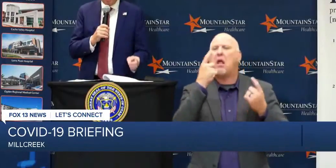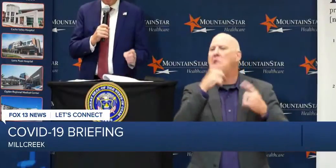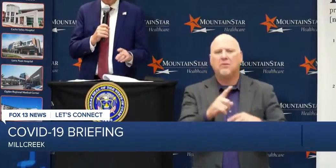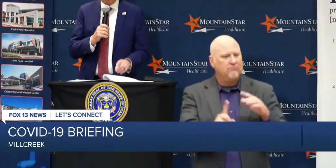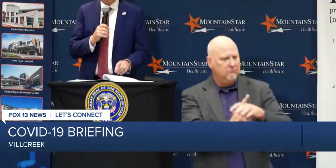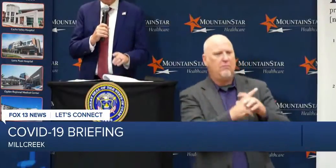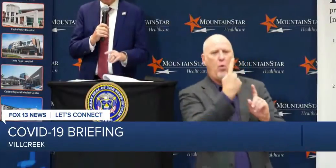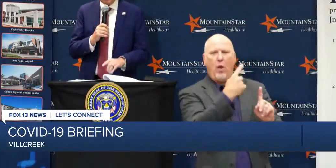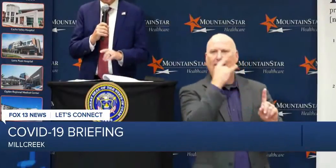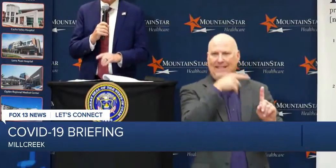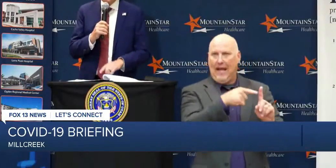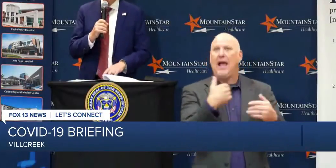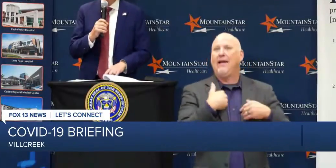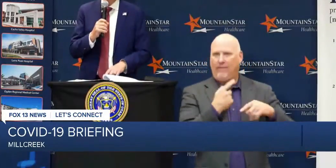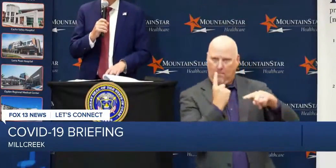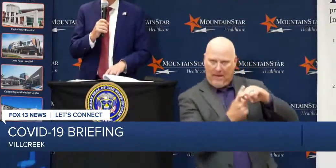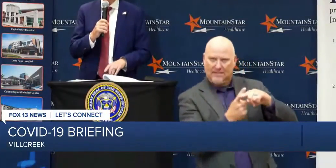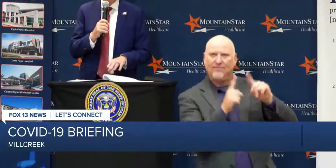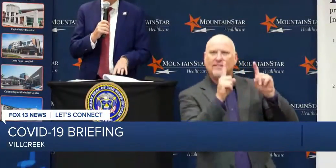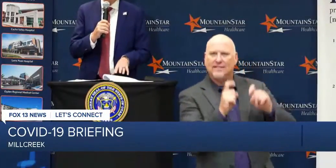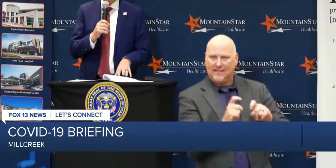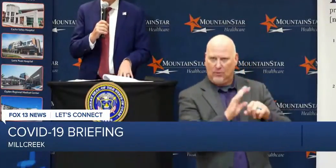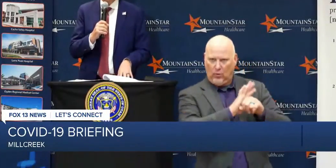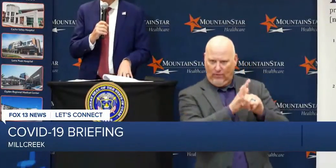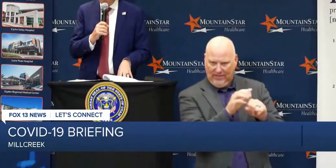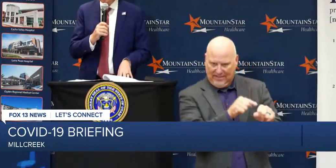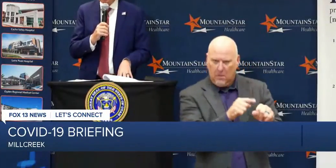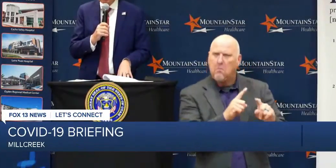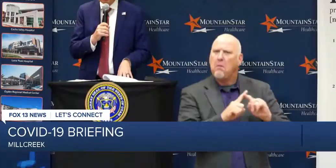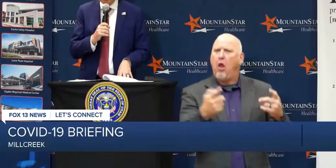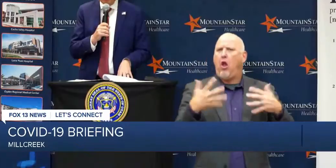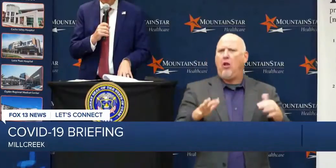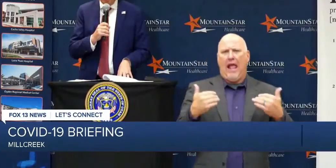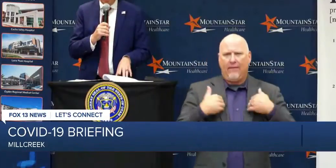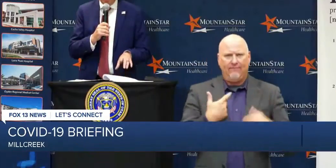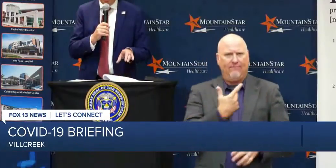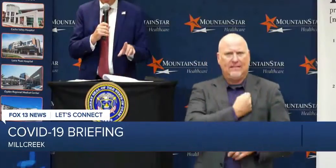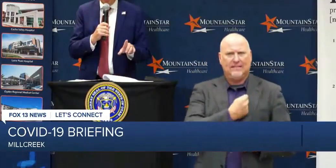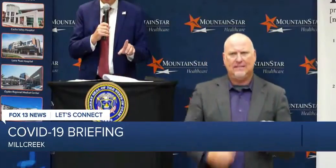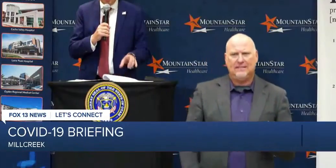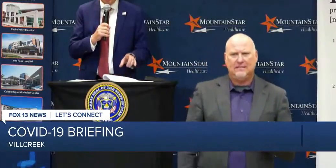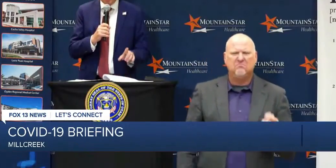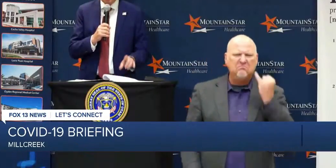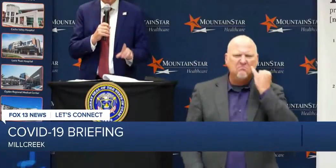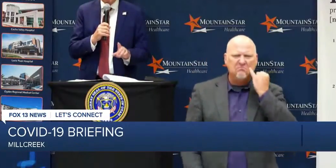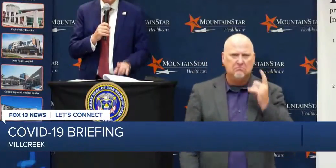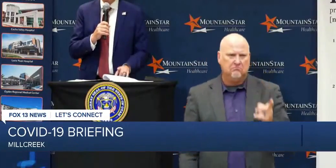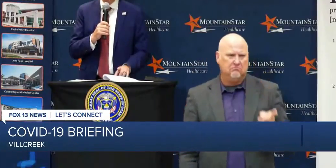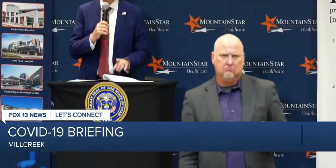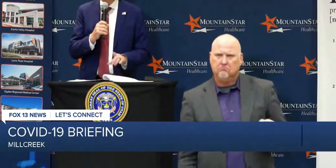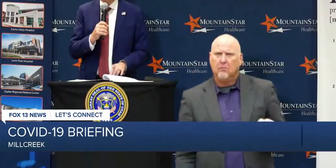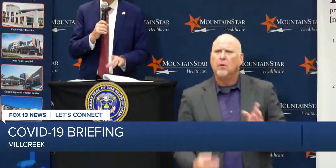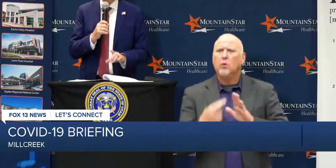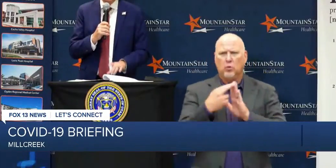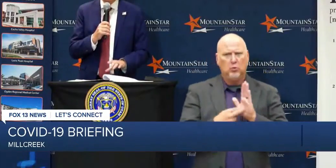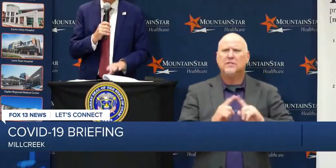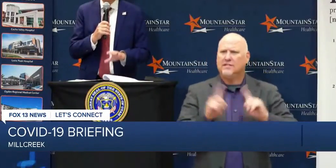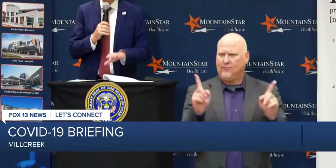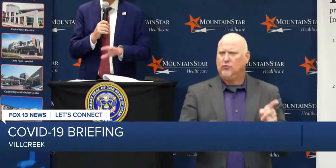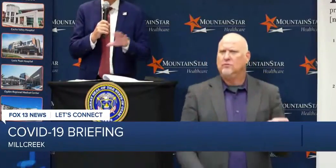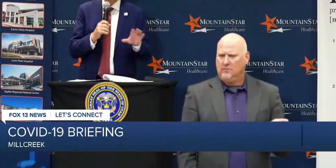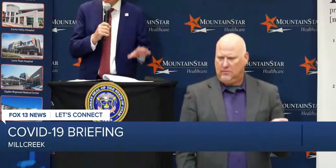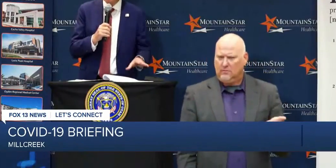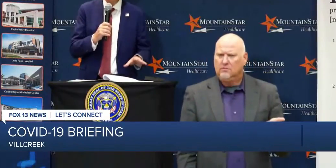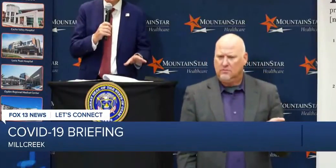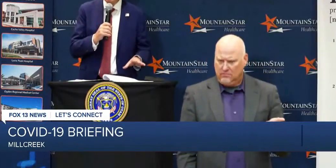If they and the person who tested positive were both wearing masks, if they have tested positive for